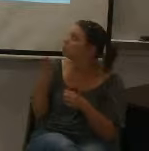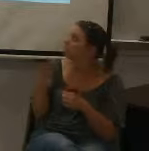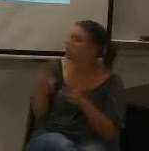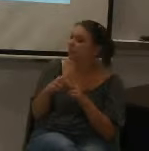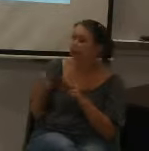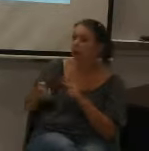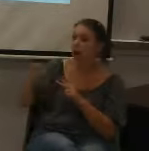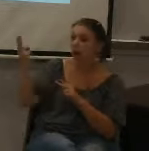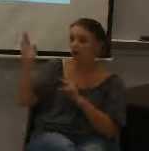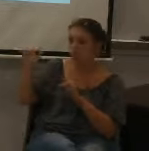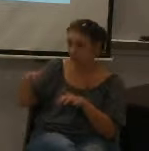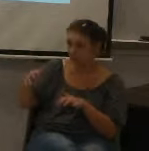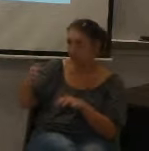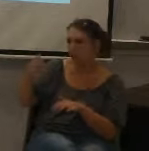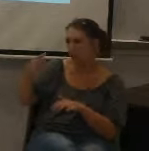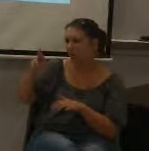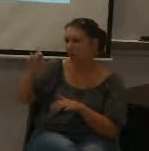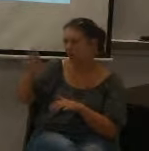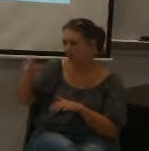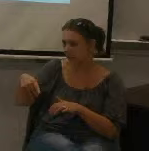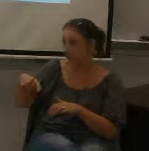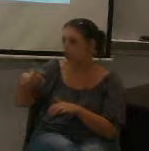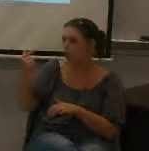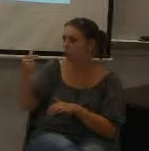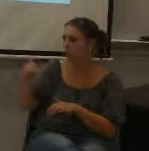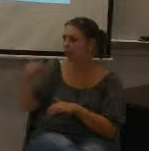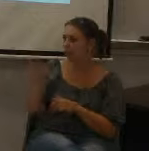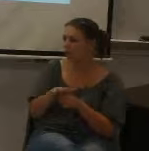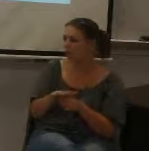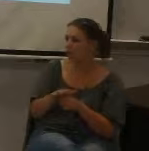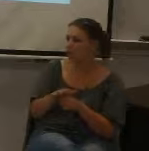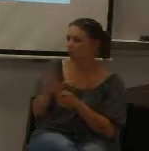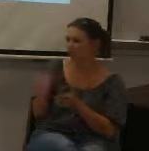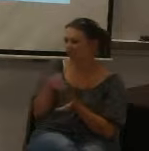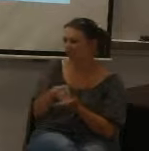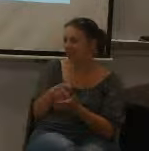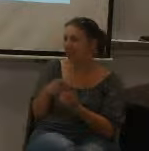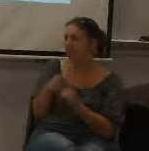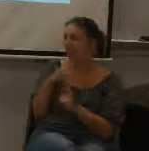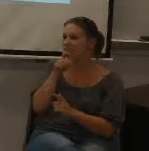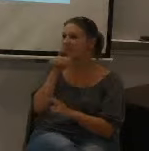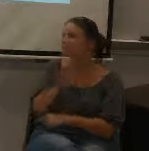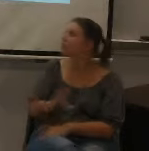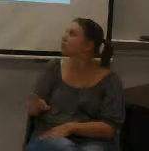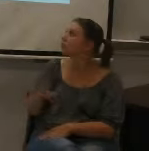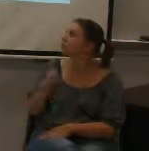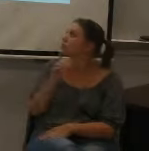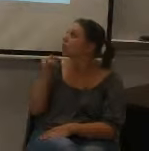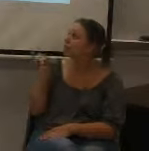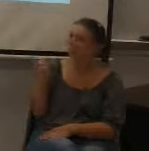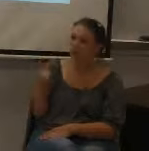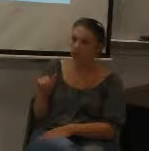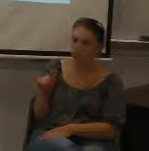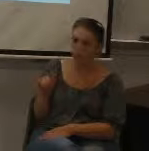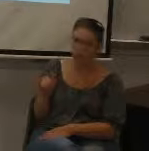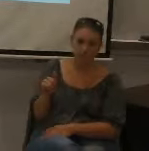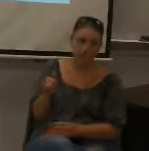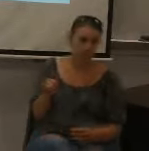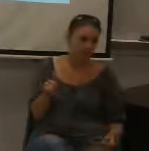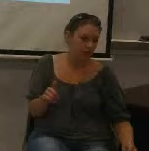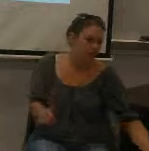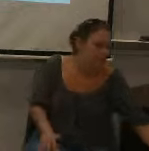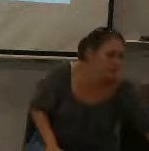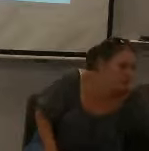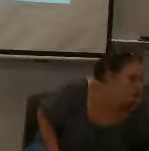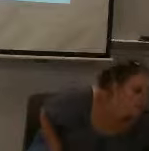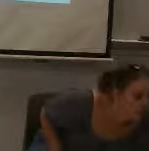very high precipitation, the green areas, intermediate, and then the deserts are coming out in yellow. And we can